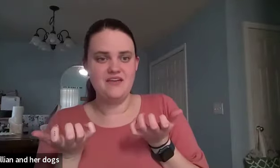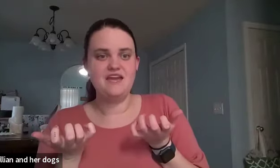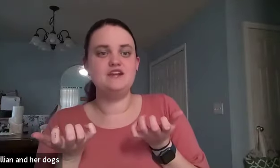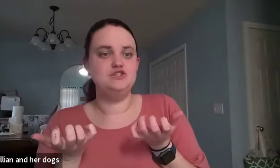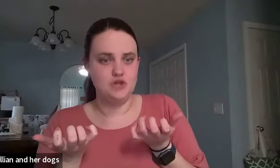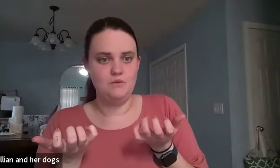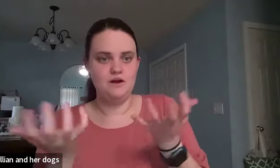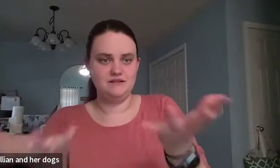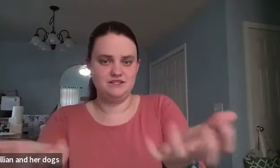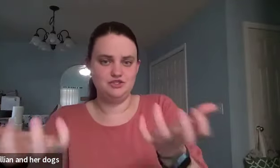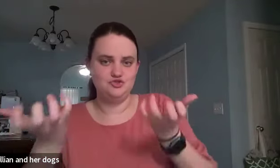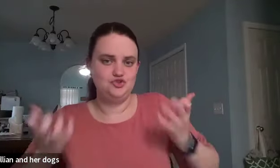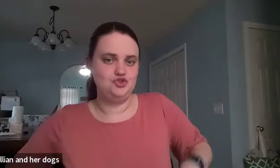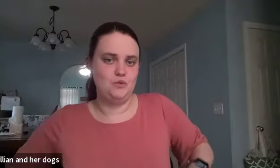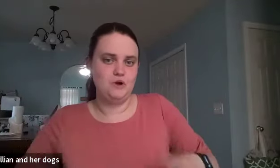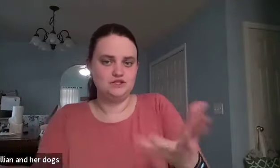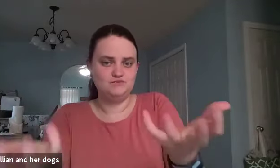and then don't want.